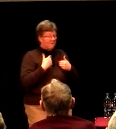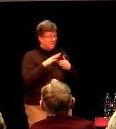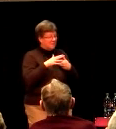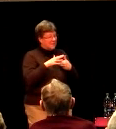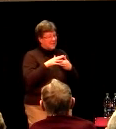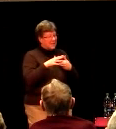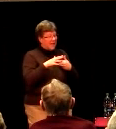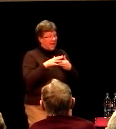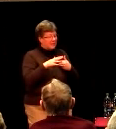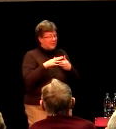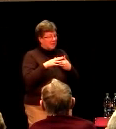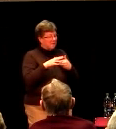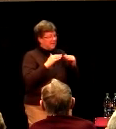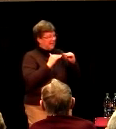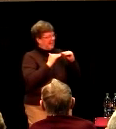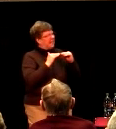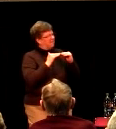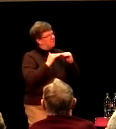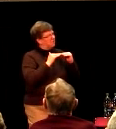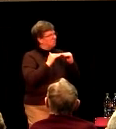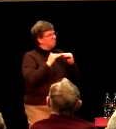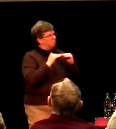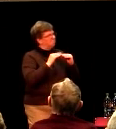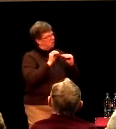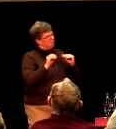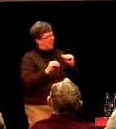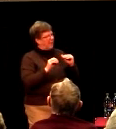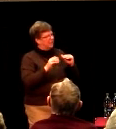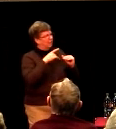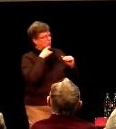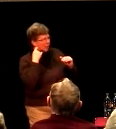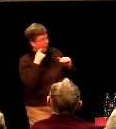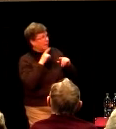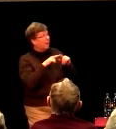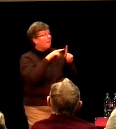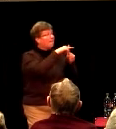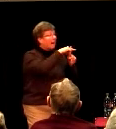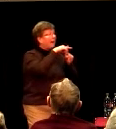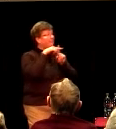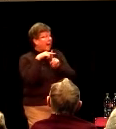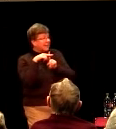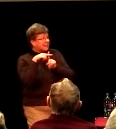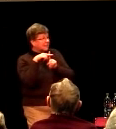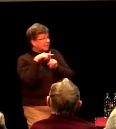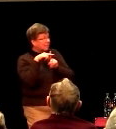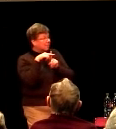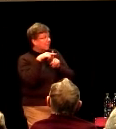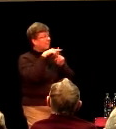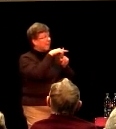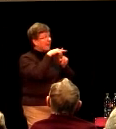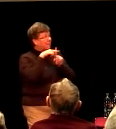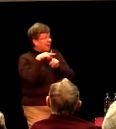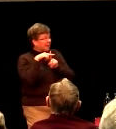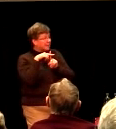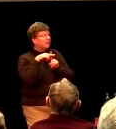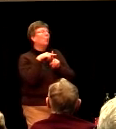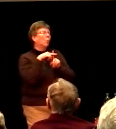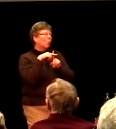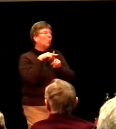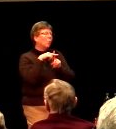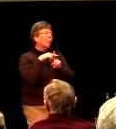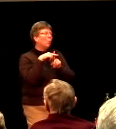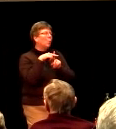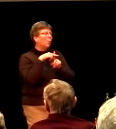kind of an even chance of drought. But if we get them both in a positive phase, we've just upped